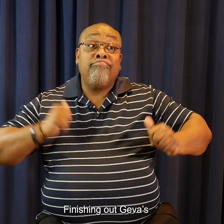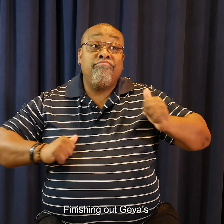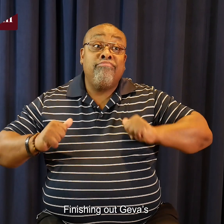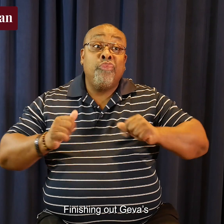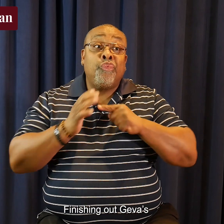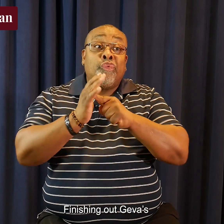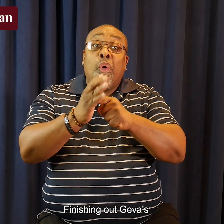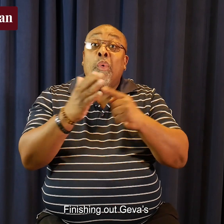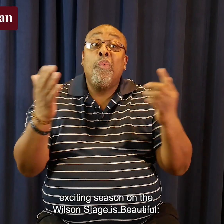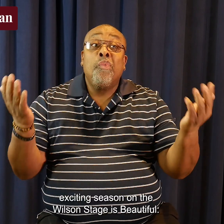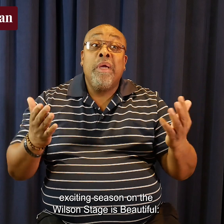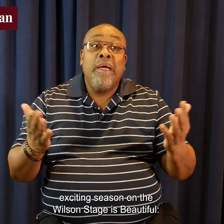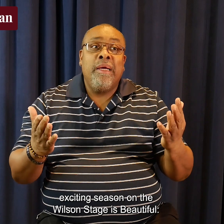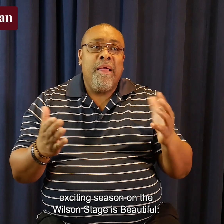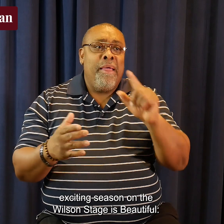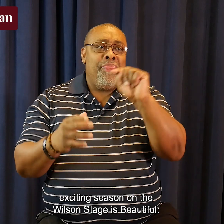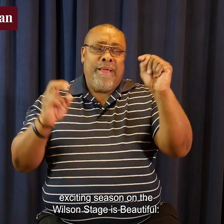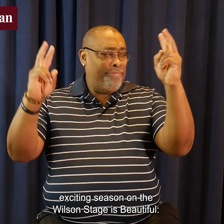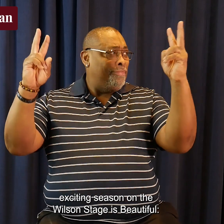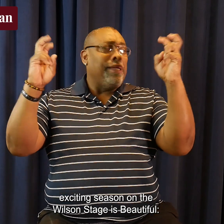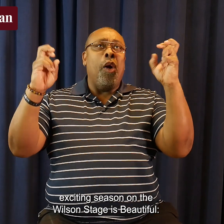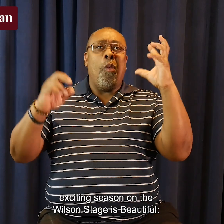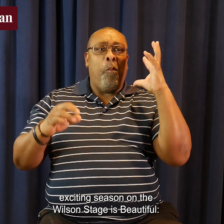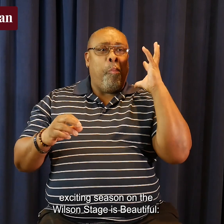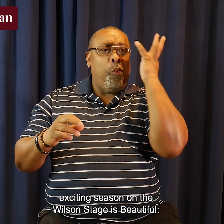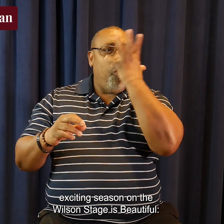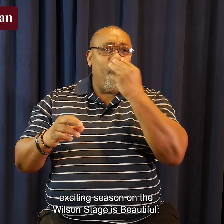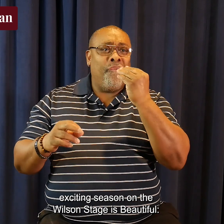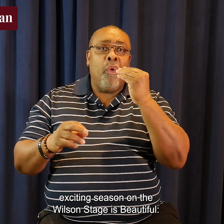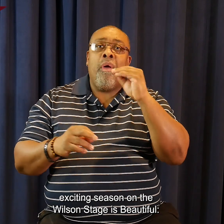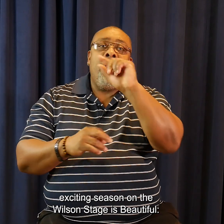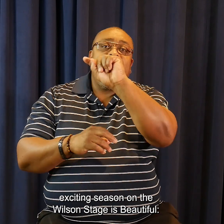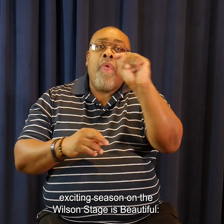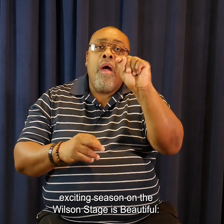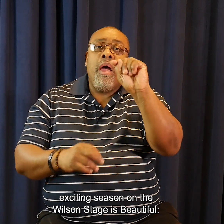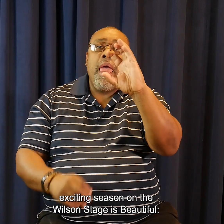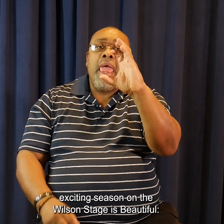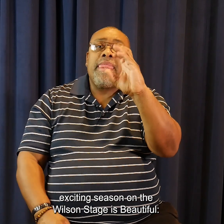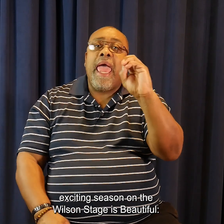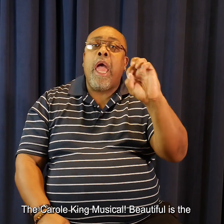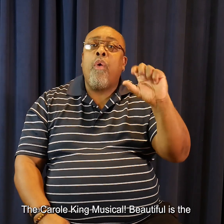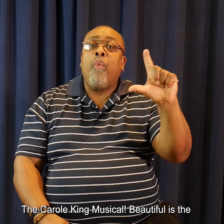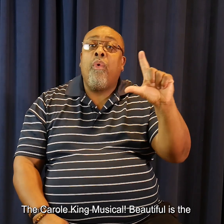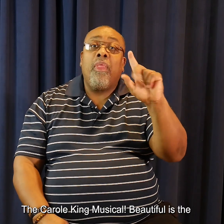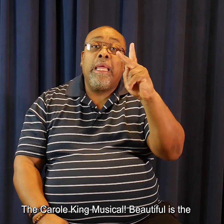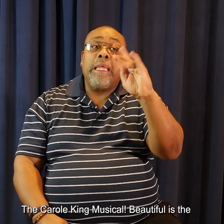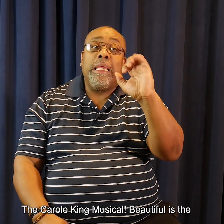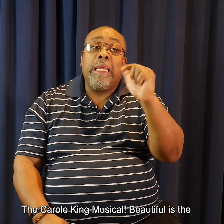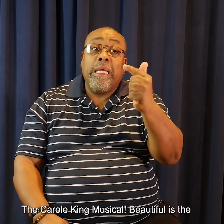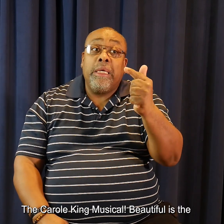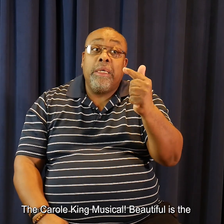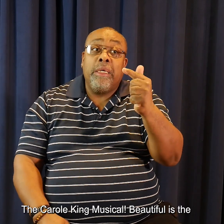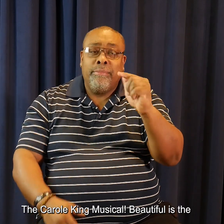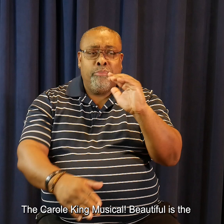Finishing out Geva's exciting season on the Wilson stage is Beautiful, the Carole King musical.